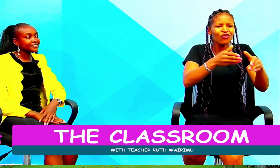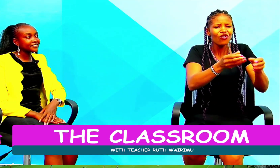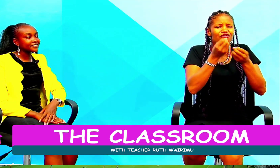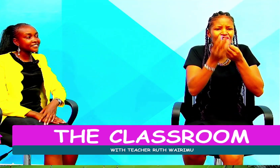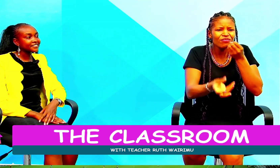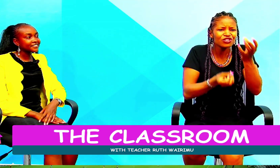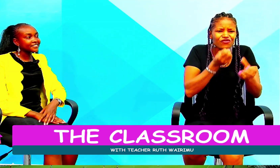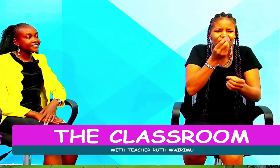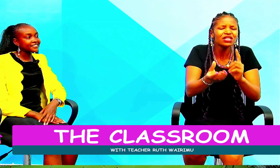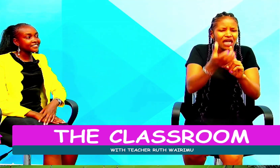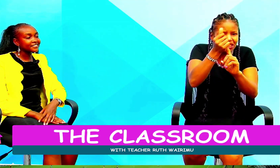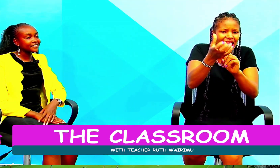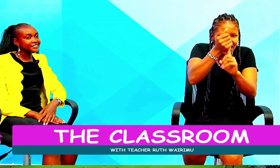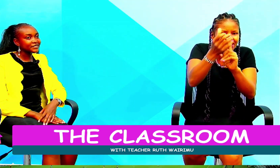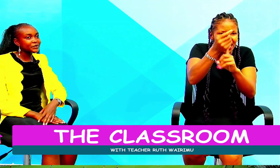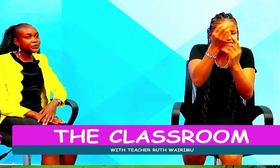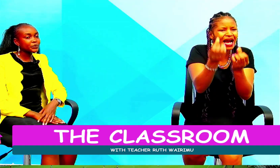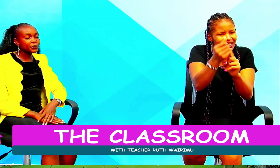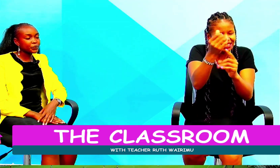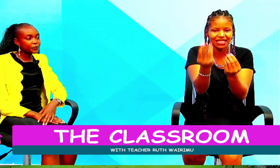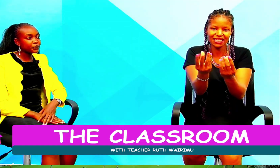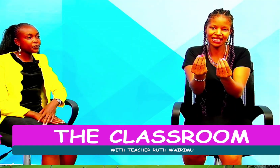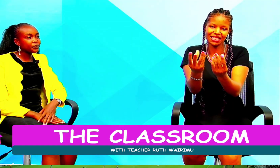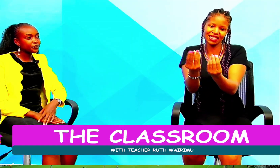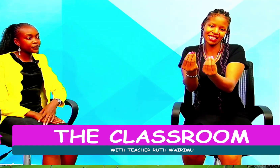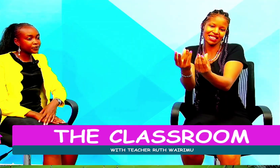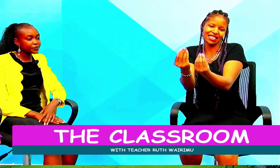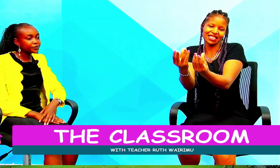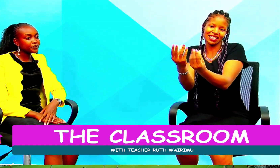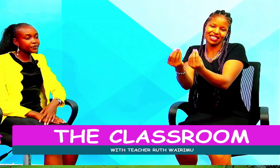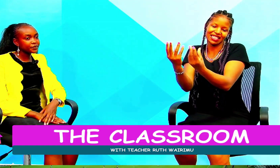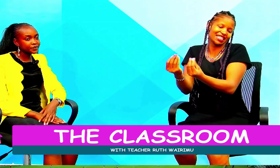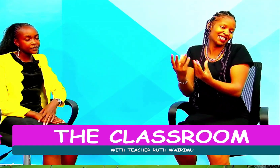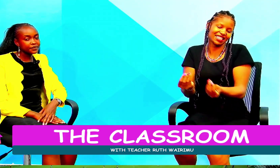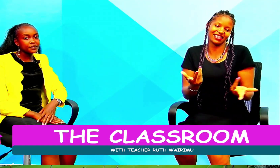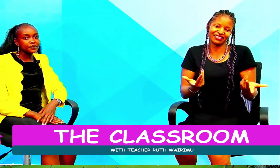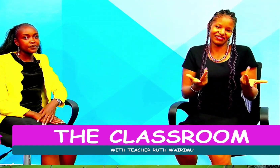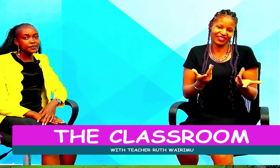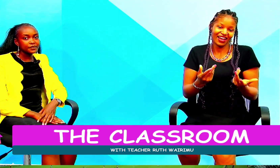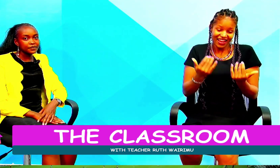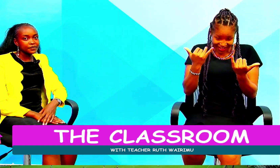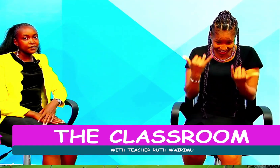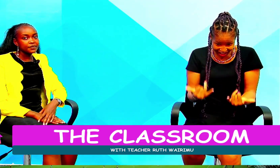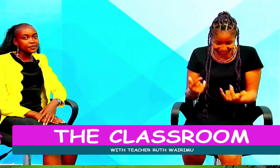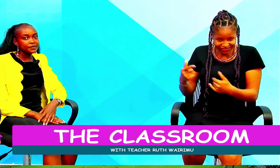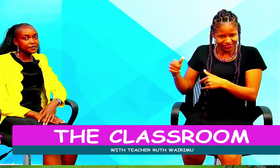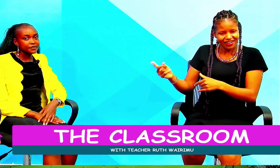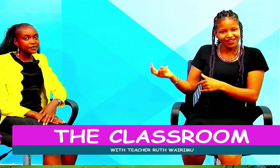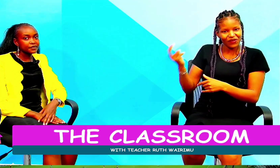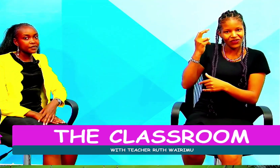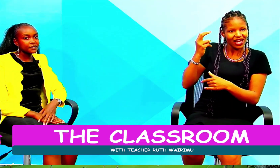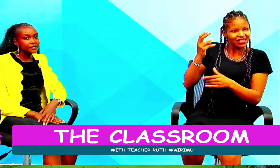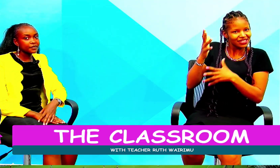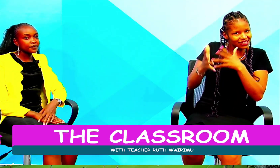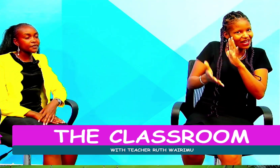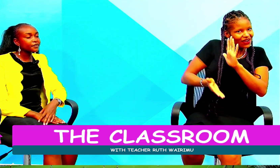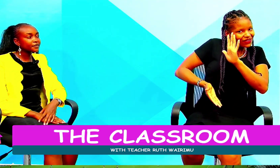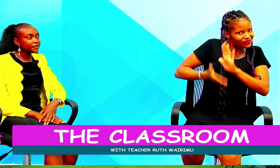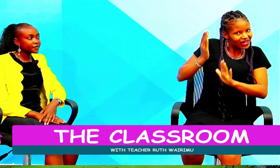So when we are talking with the deaf, then we are able to communicate very fast, and we are able to, grasp the